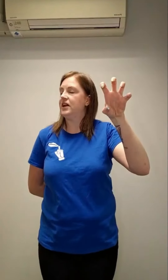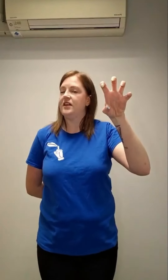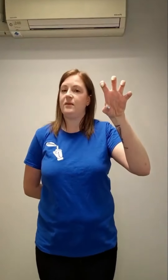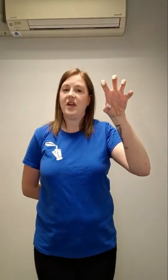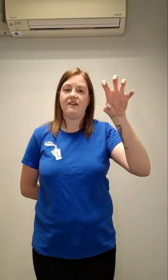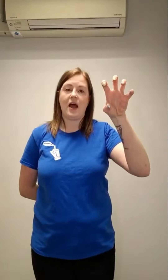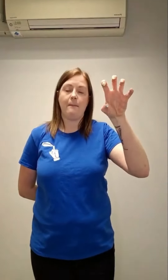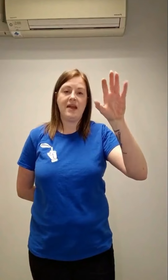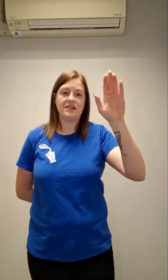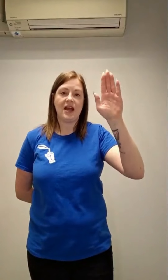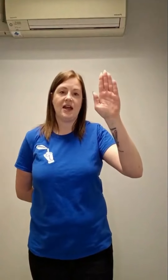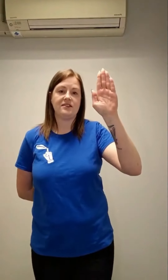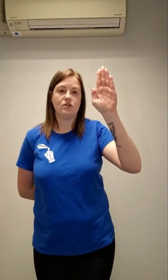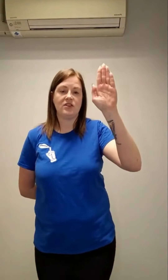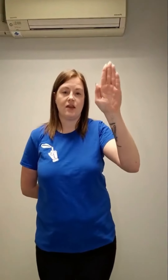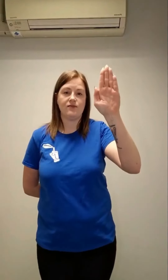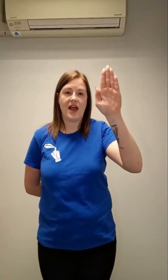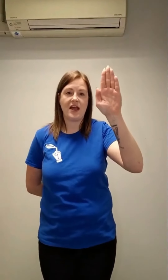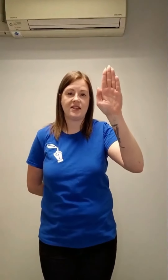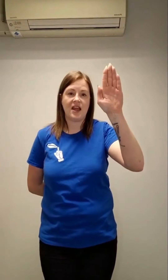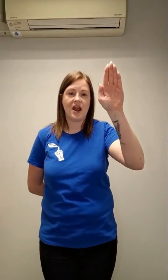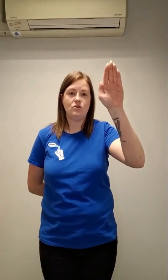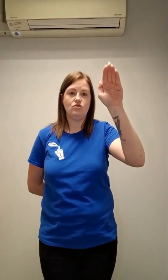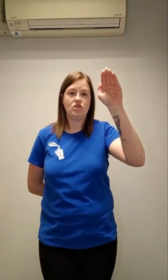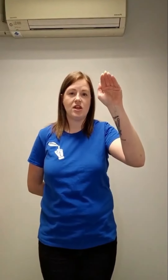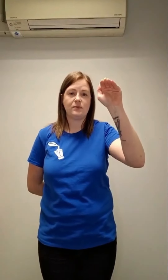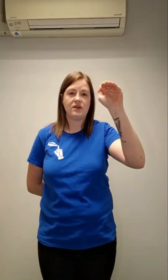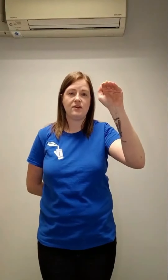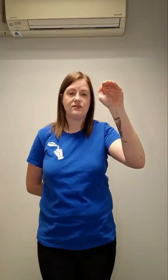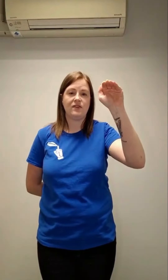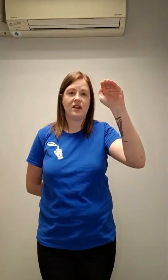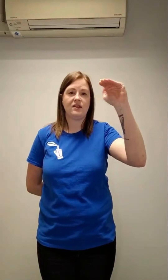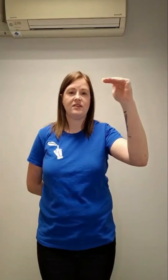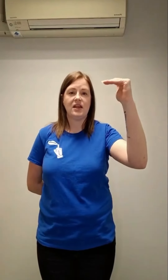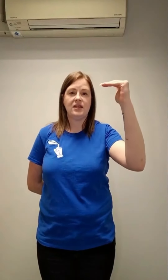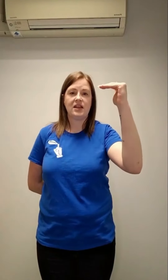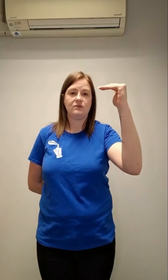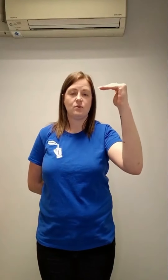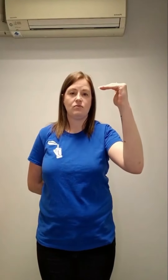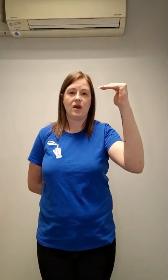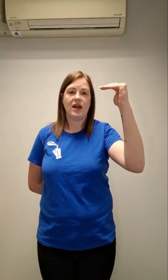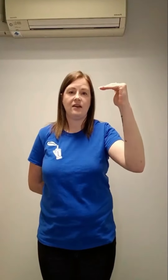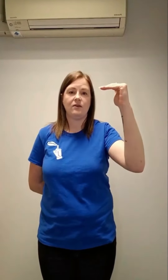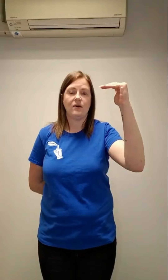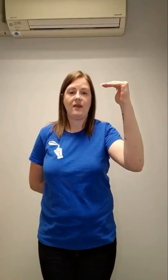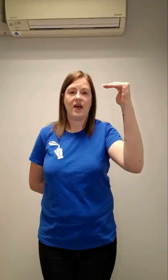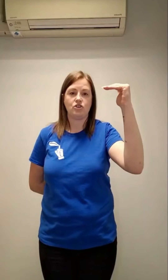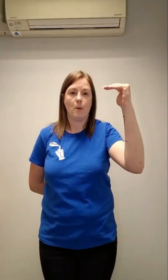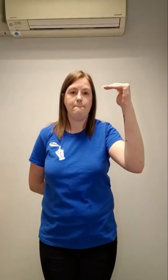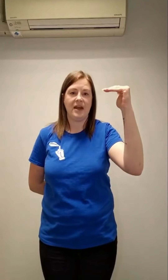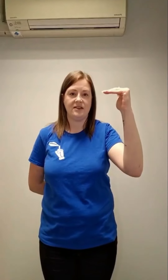Then we have our bent hand, so you take a flat hand again and you just bring those fingers down to a right angle, and that is your bent